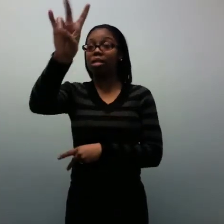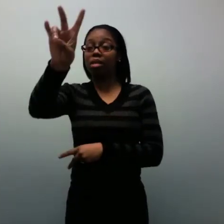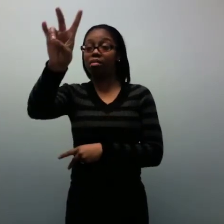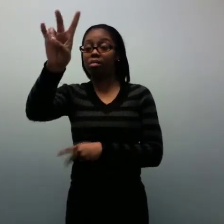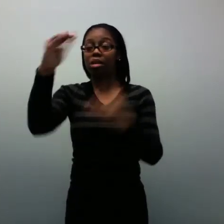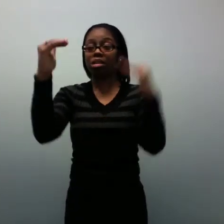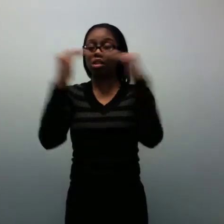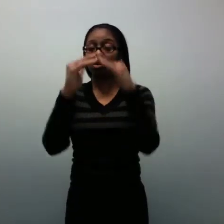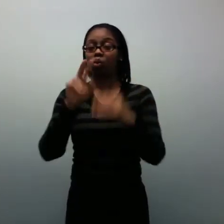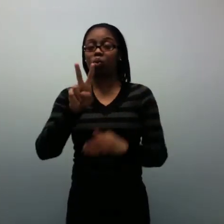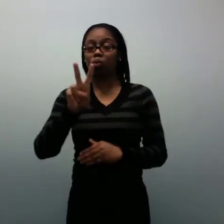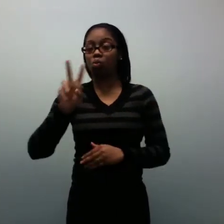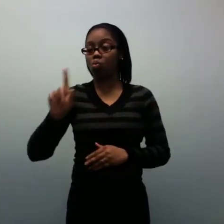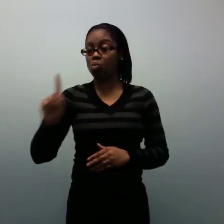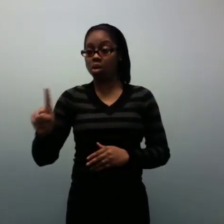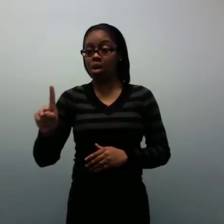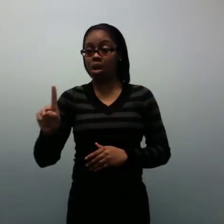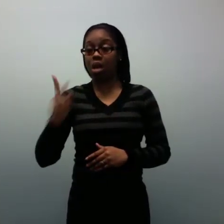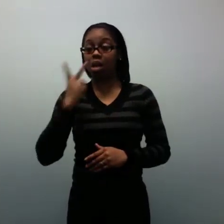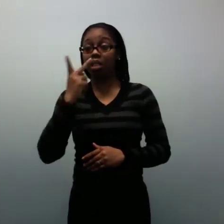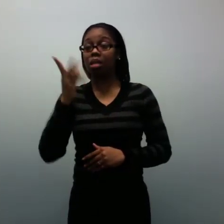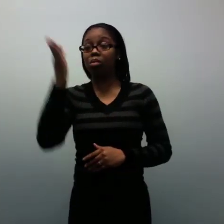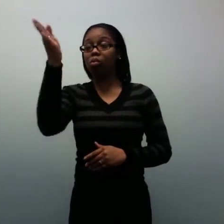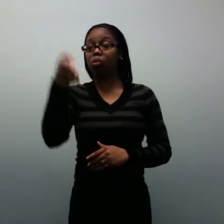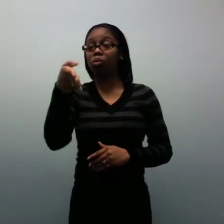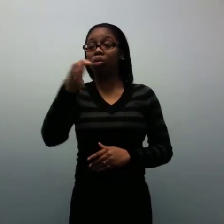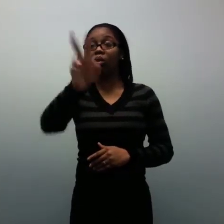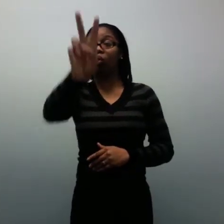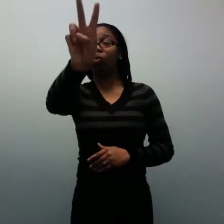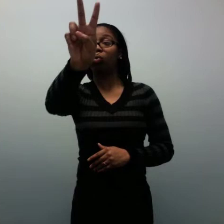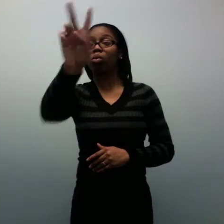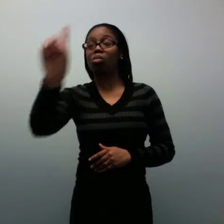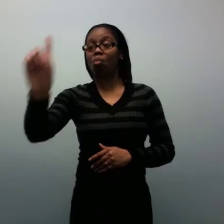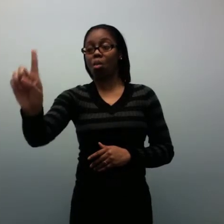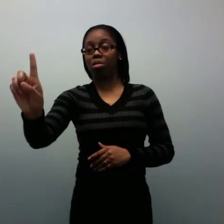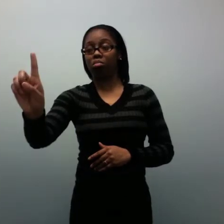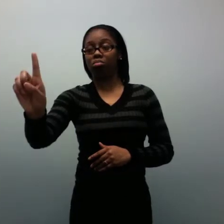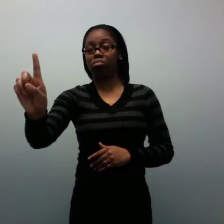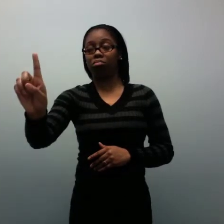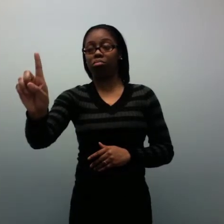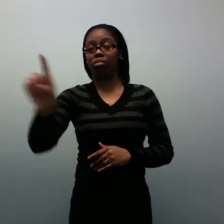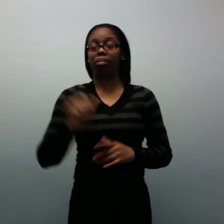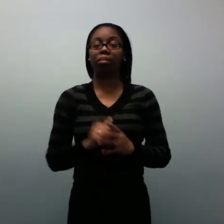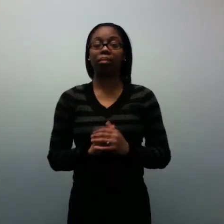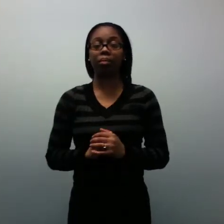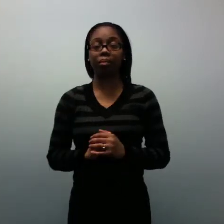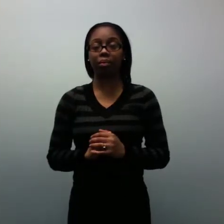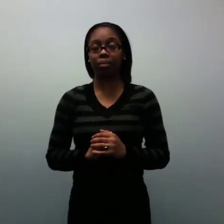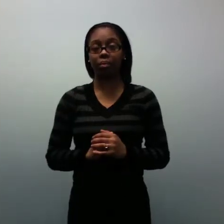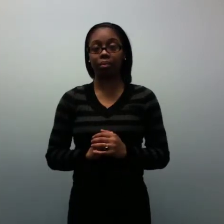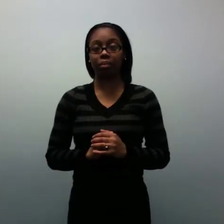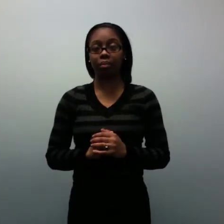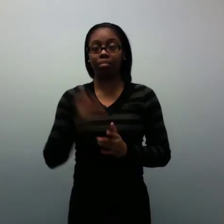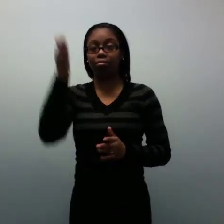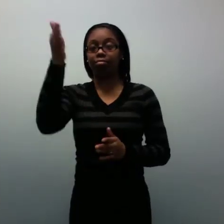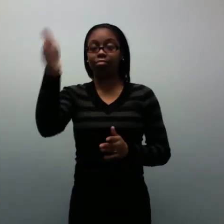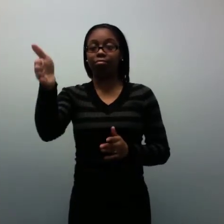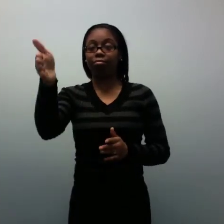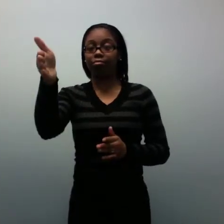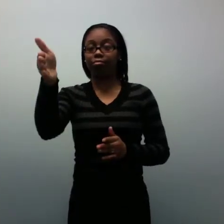into 2 parts with that diagonal line, we can write the 2 and the 1, 21. We skipped over to 3 times 2.